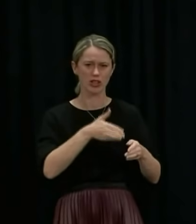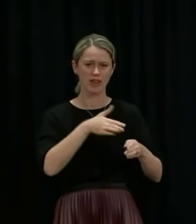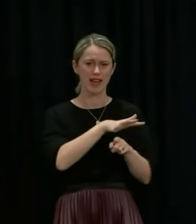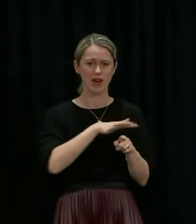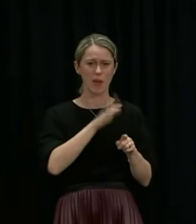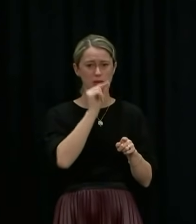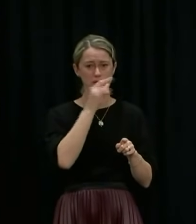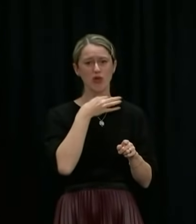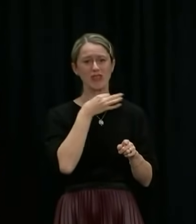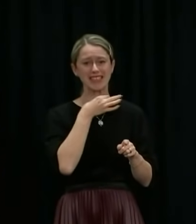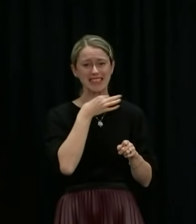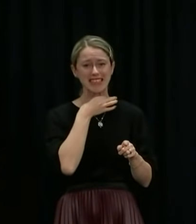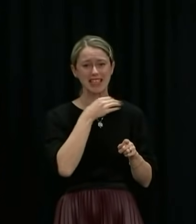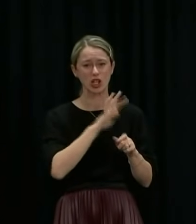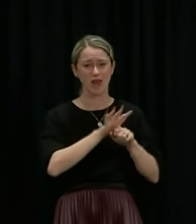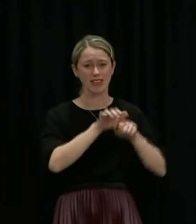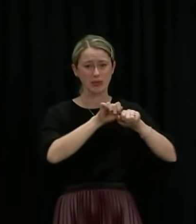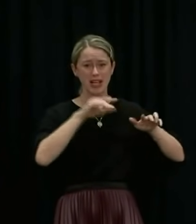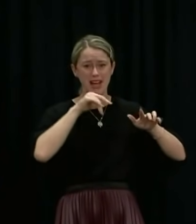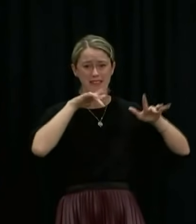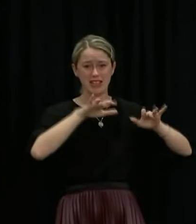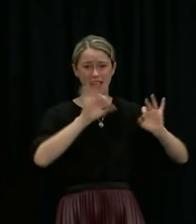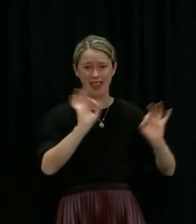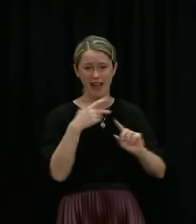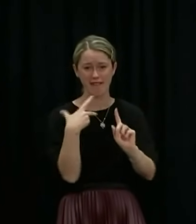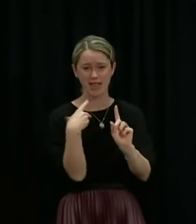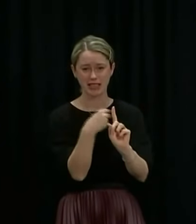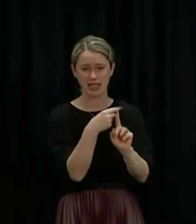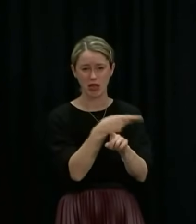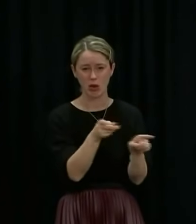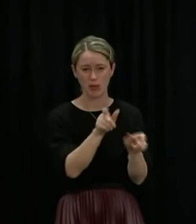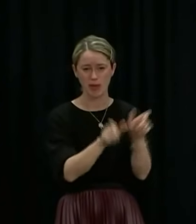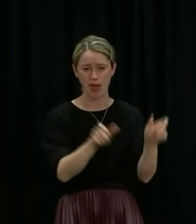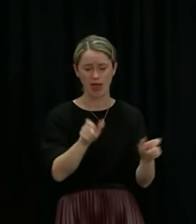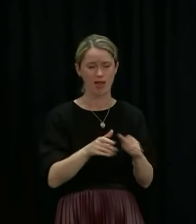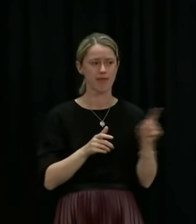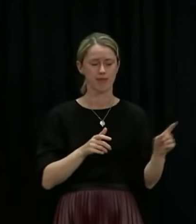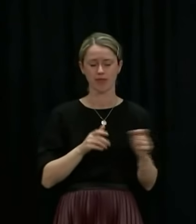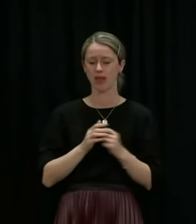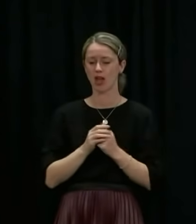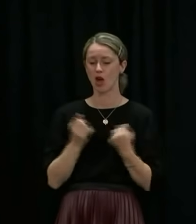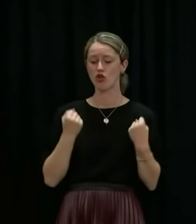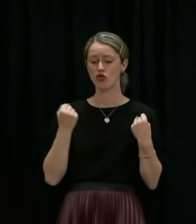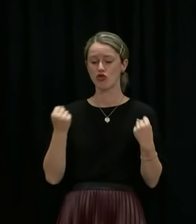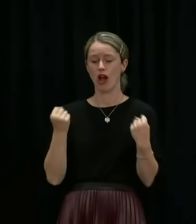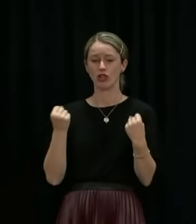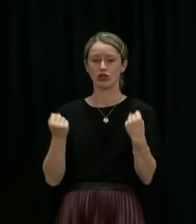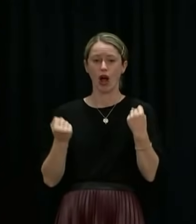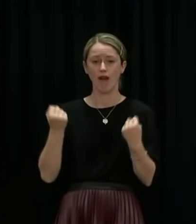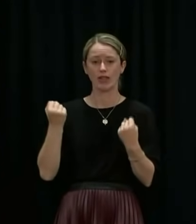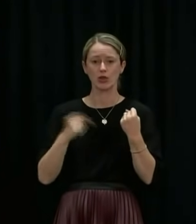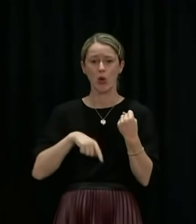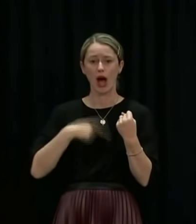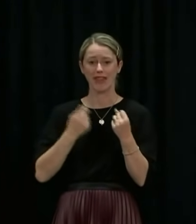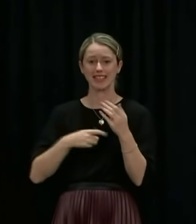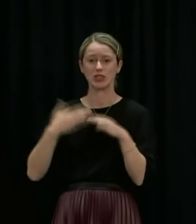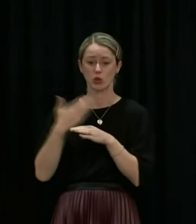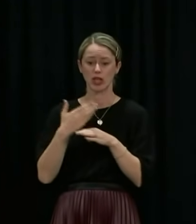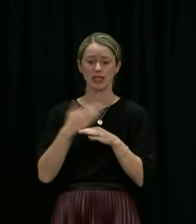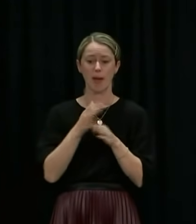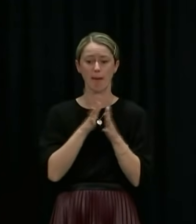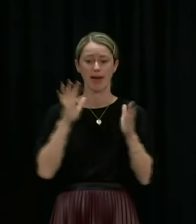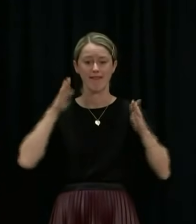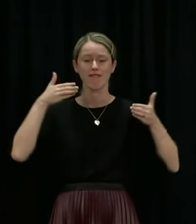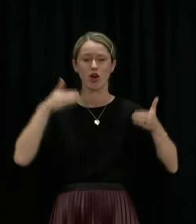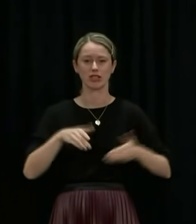an area where there is leakage? Well, in terms of vaccinating truck drivers and other essential workers, that's been quite a big focus for